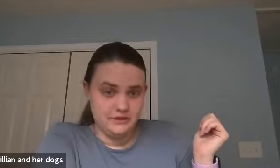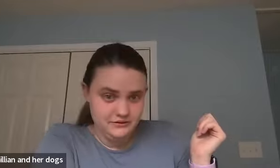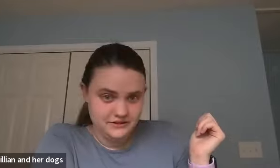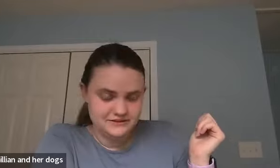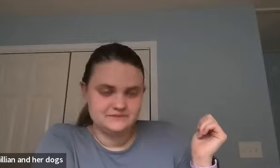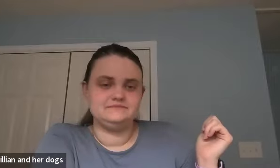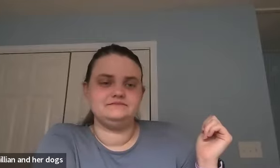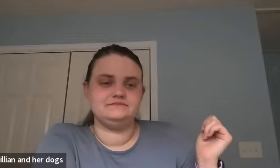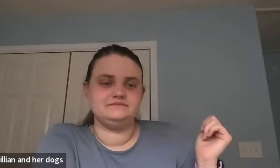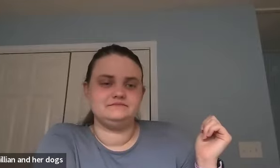milk.